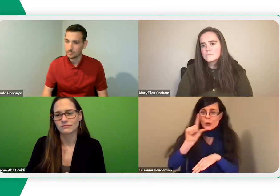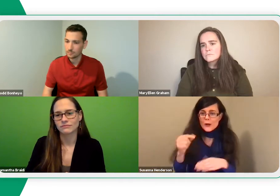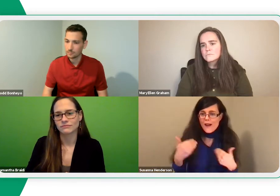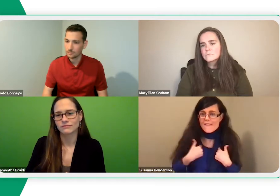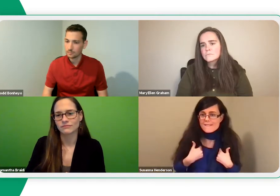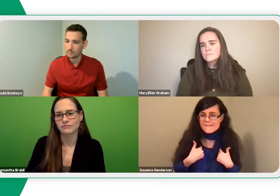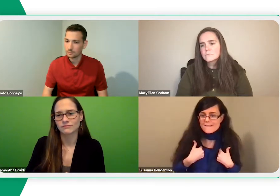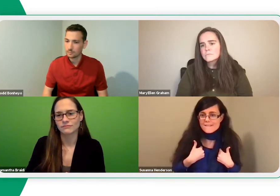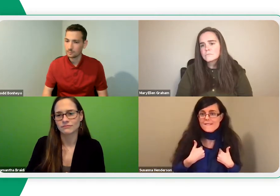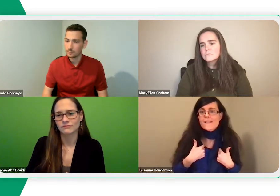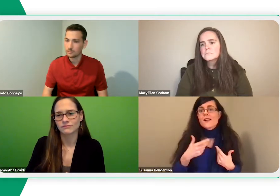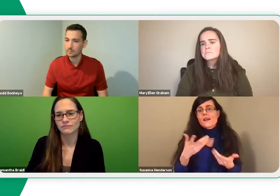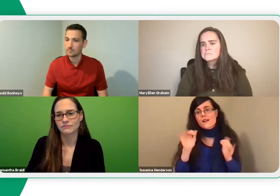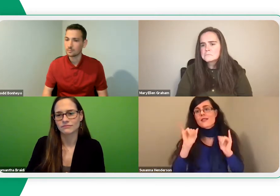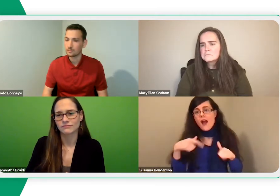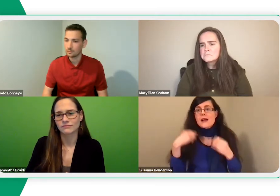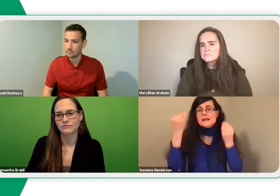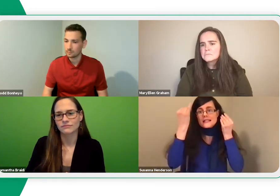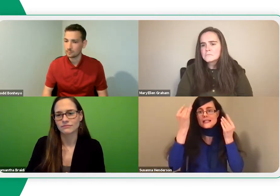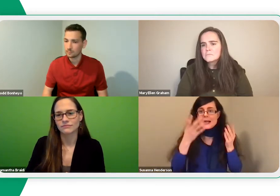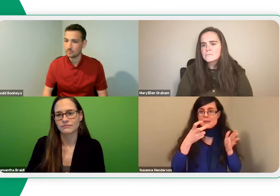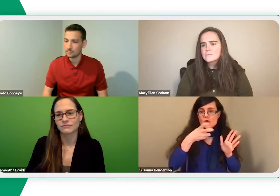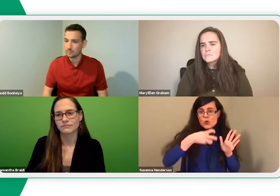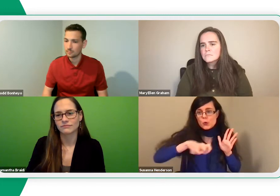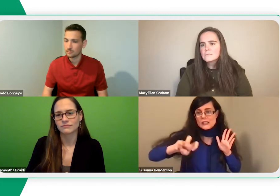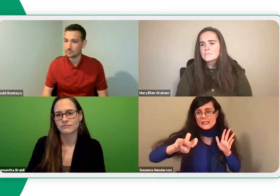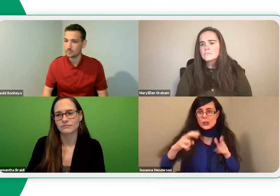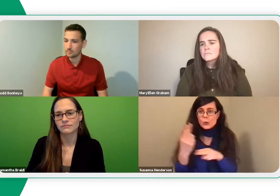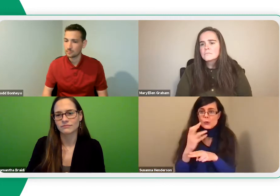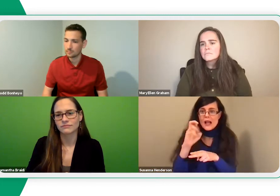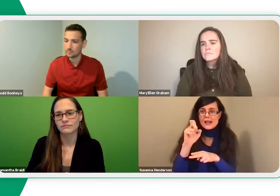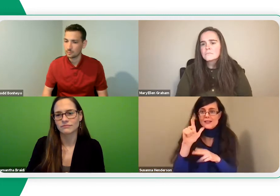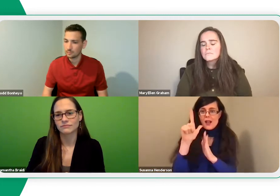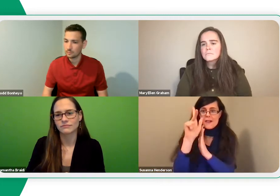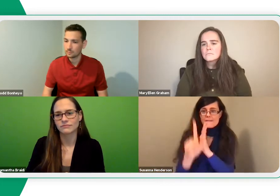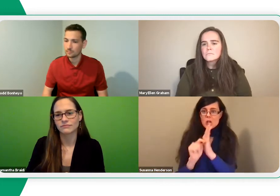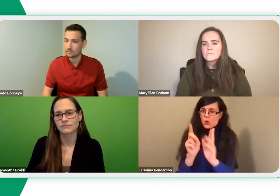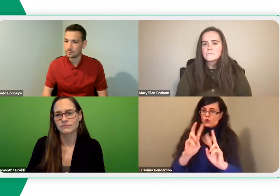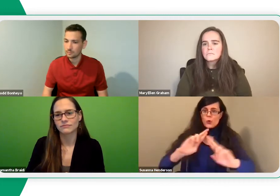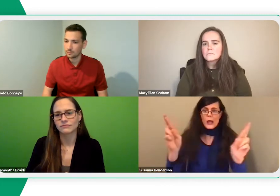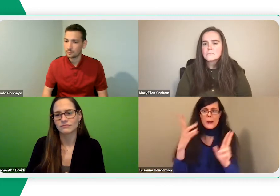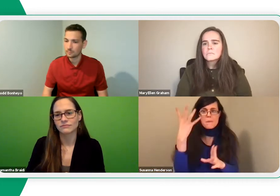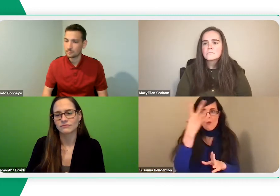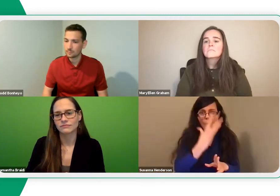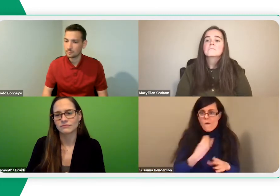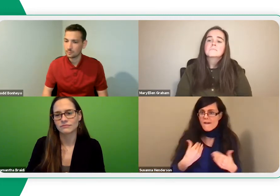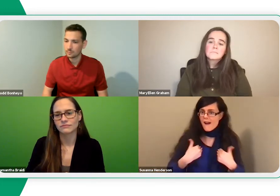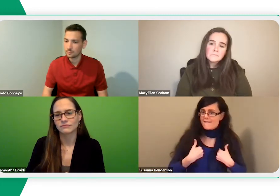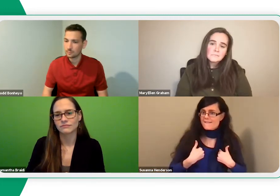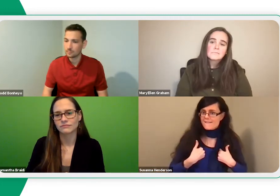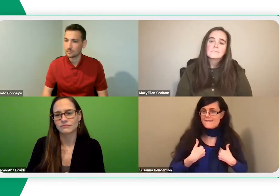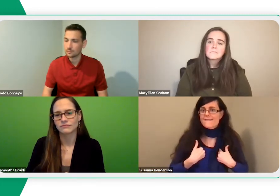video that just came out in 2020 talking about Excel. And so I'm thinking about switching